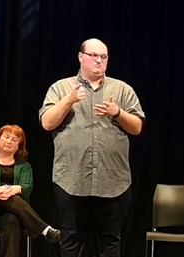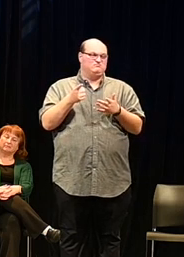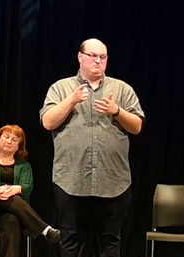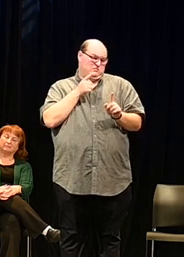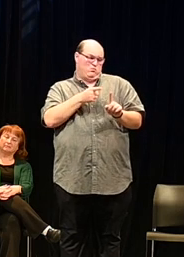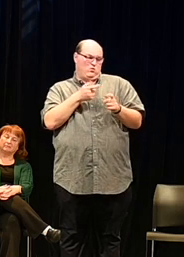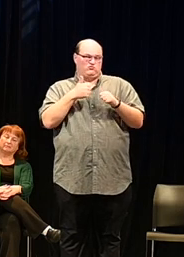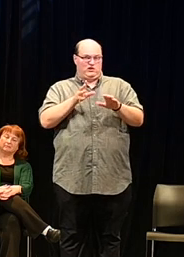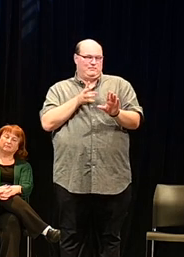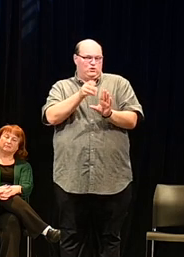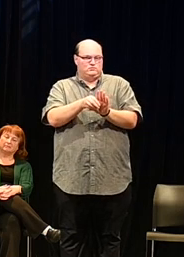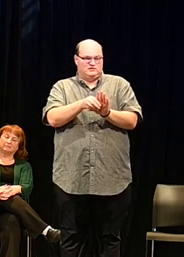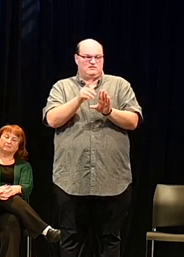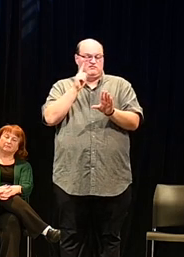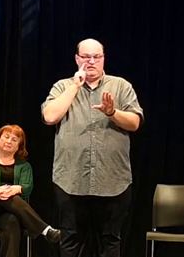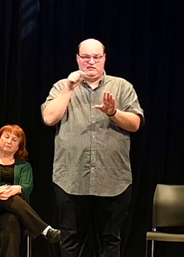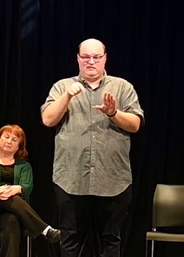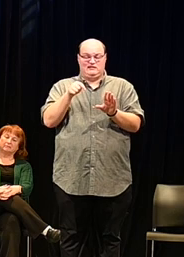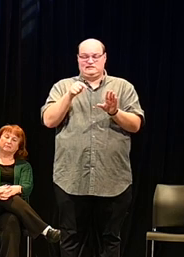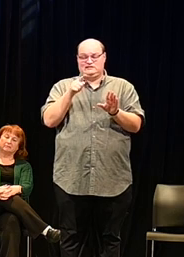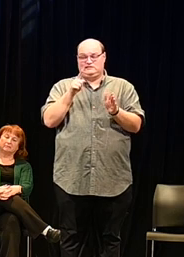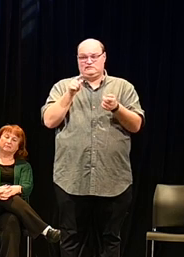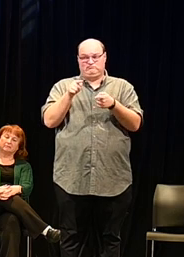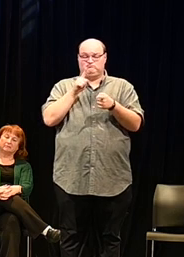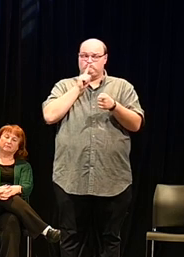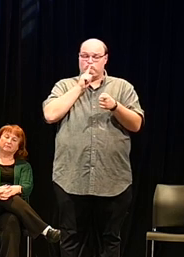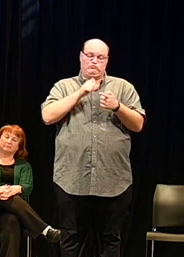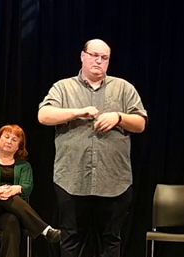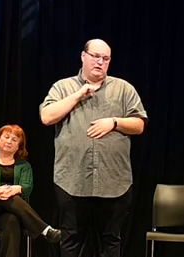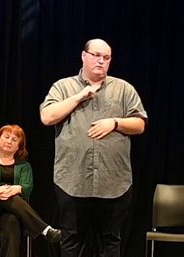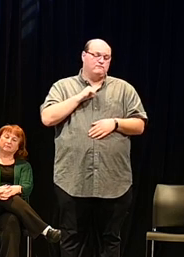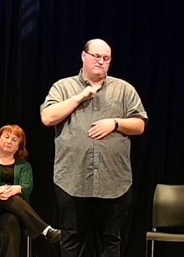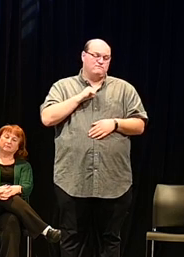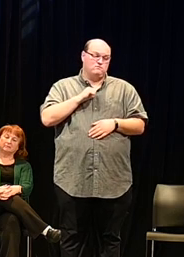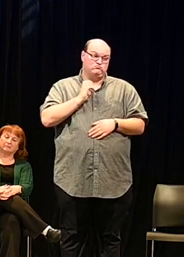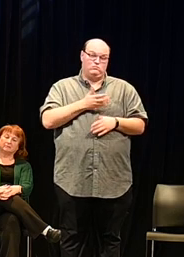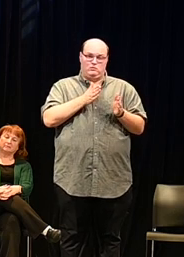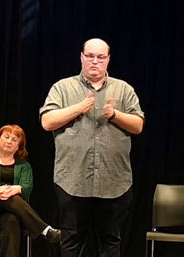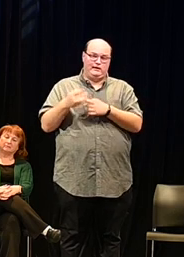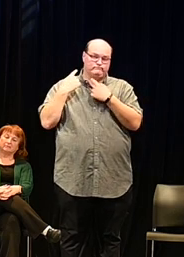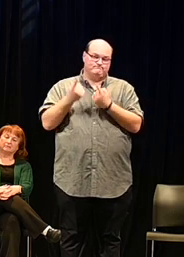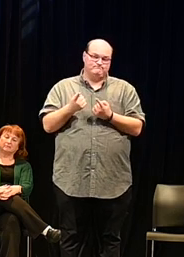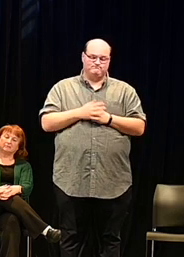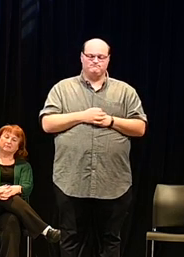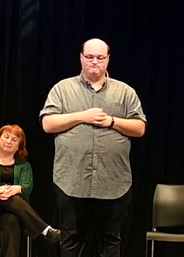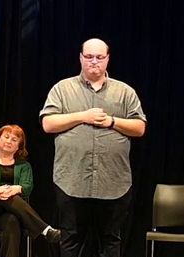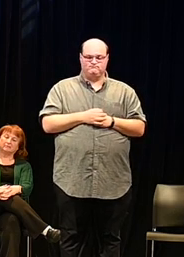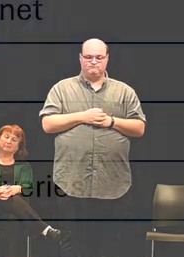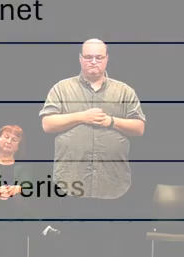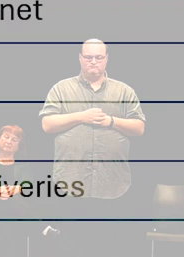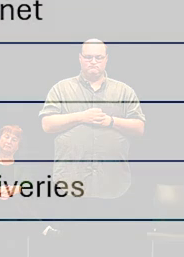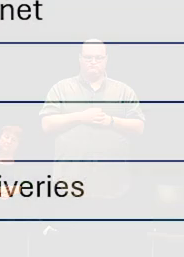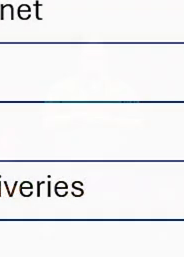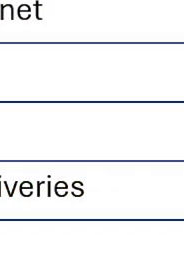inclusive. And I think that that's one of the things that I'm really very proud of within our plan. Other progress we